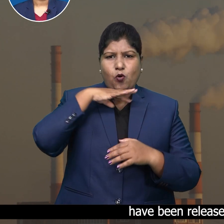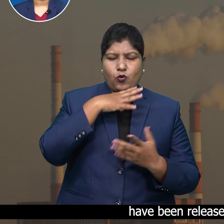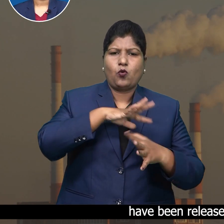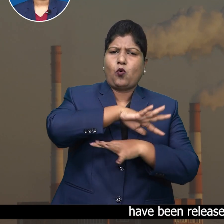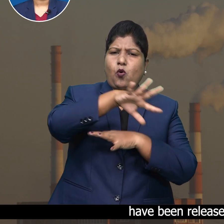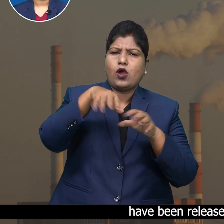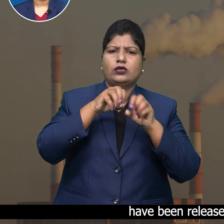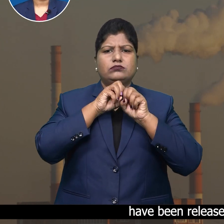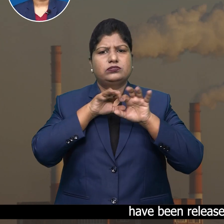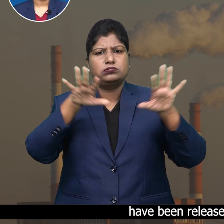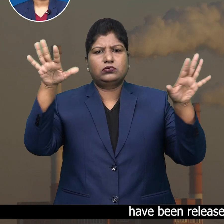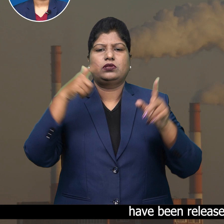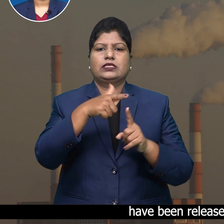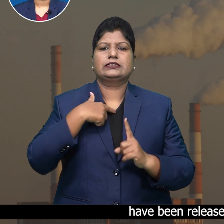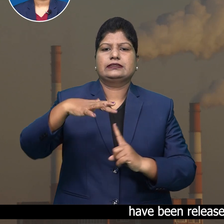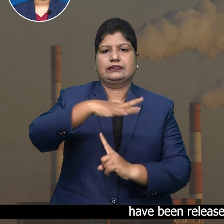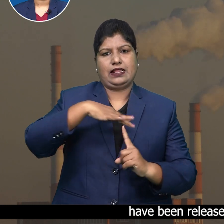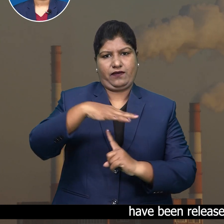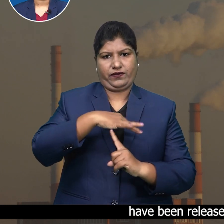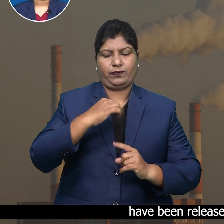released into the environment,